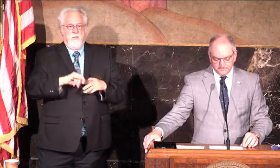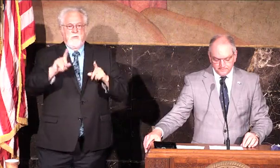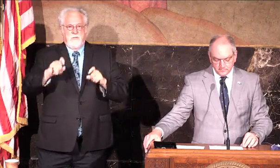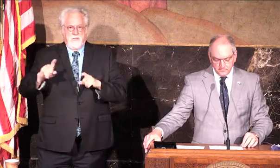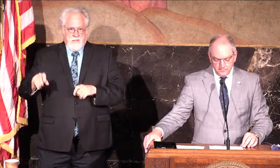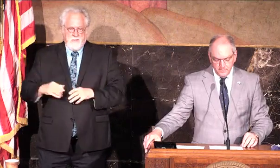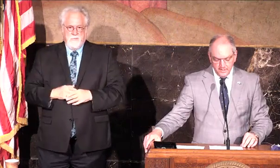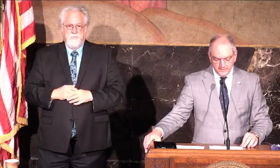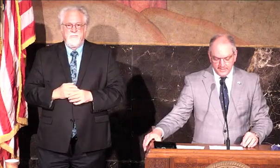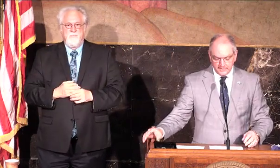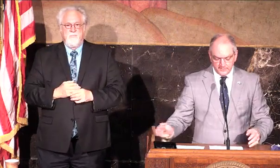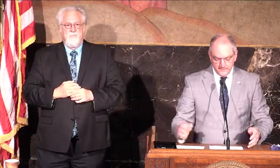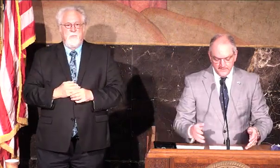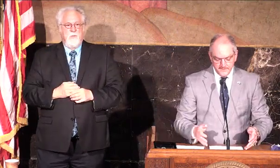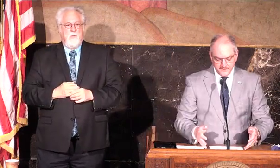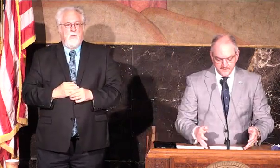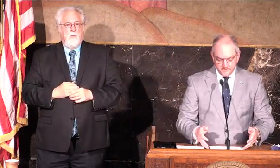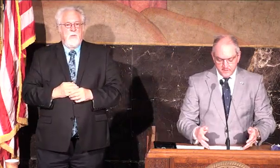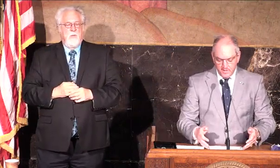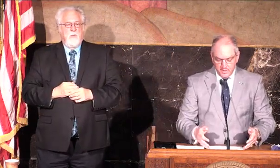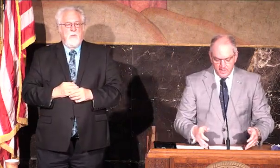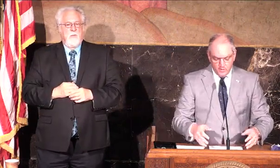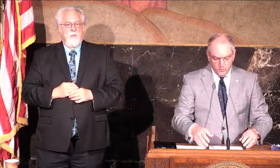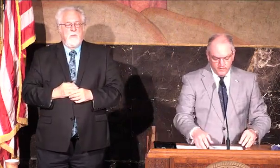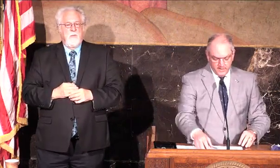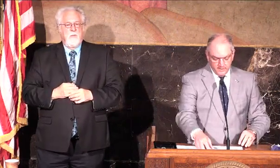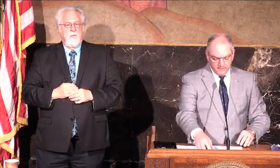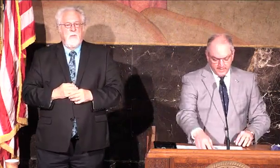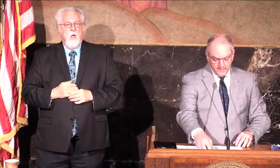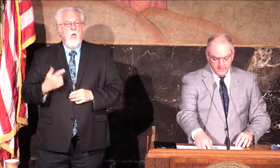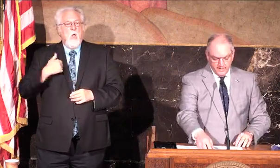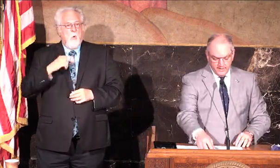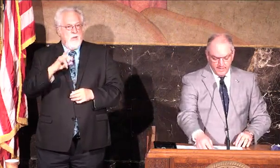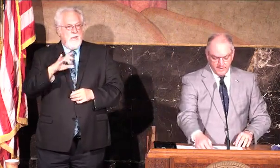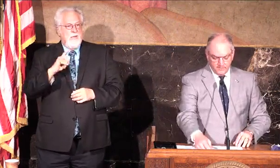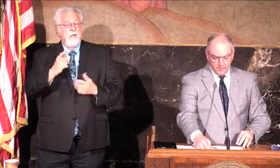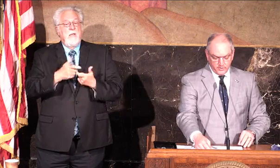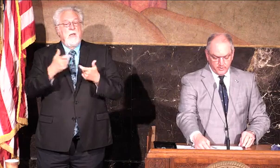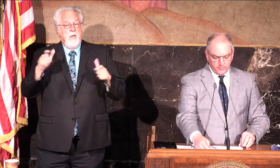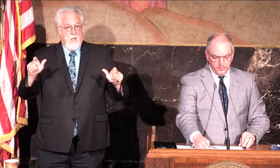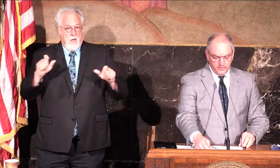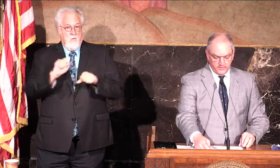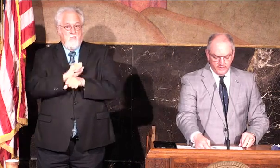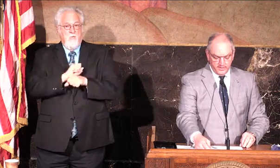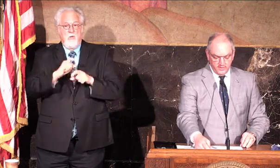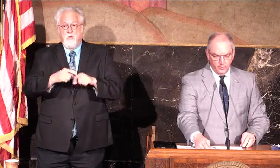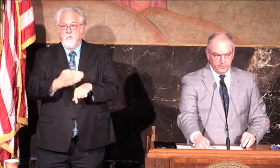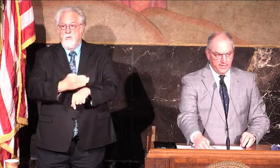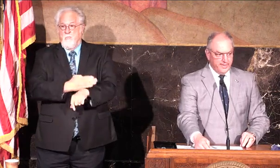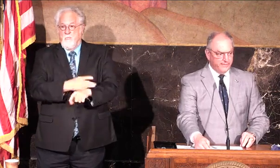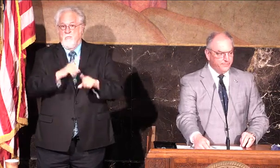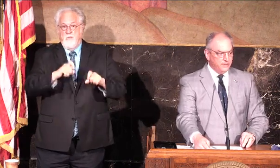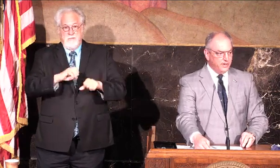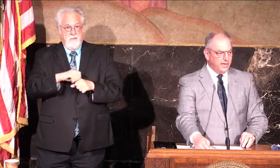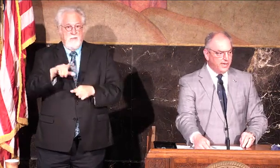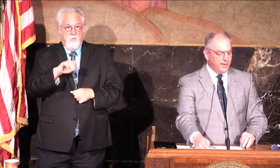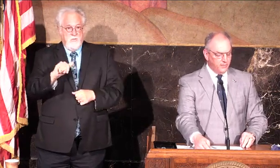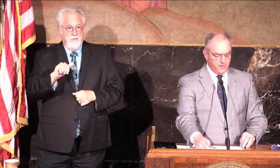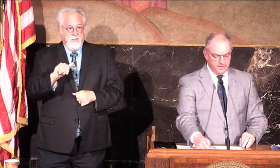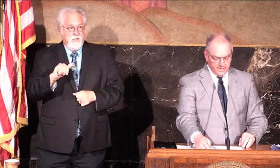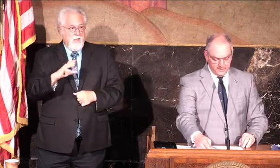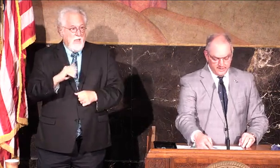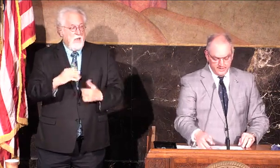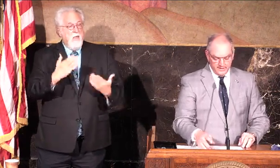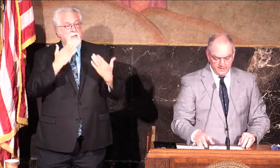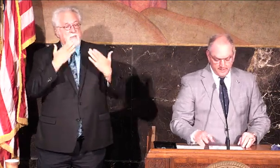particular tests. We've done a significant amount of work to improve testing in Louisiana, and I